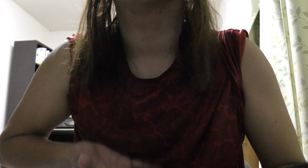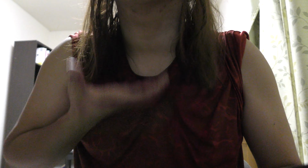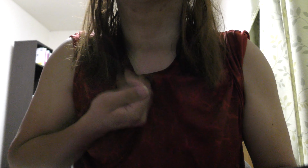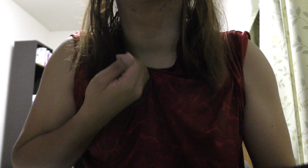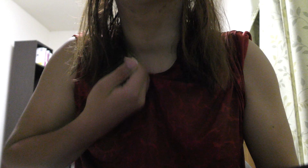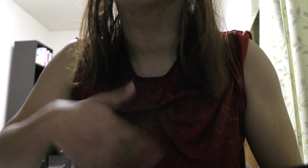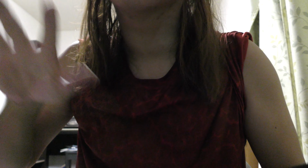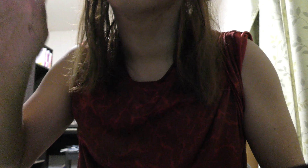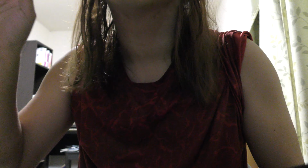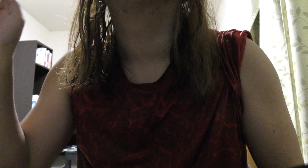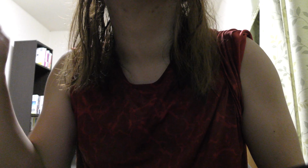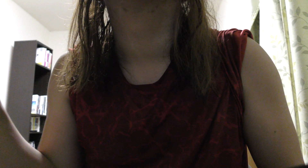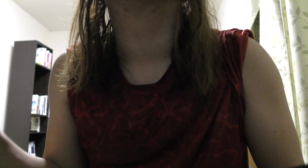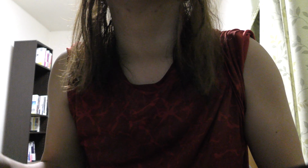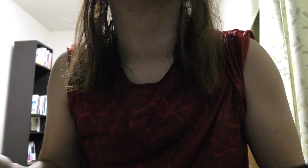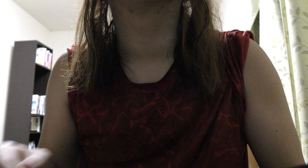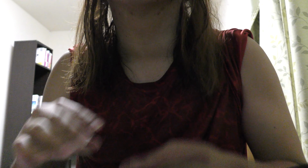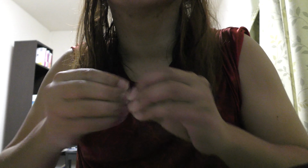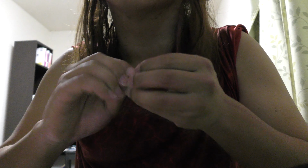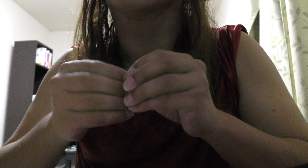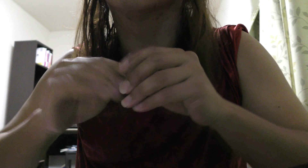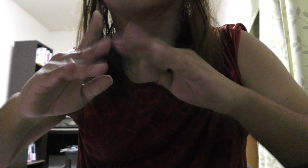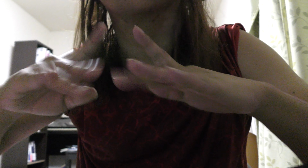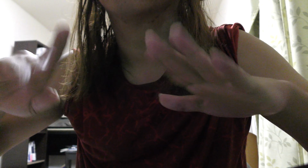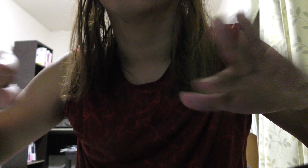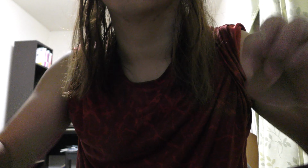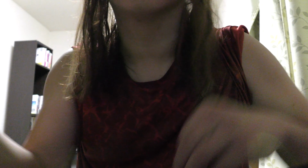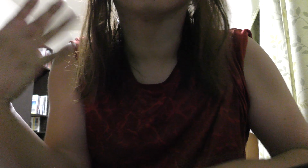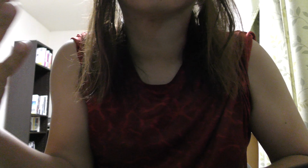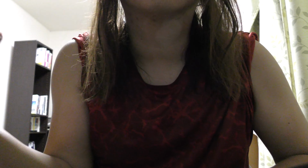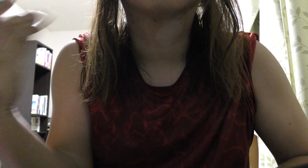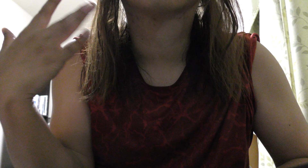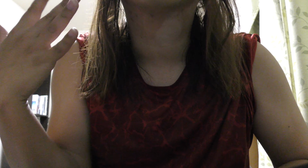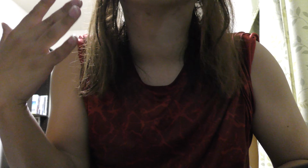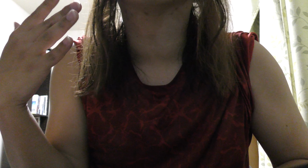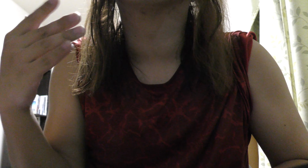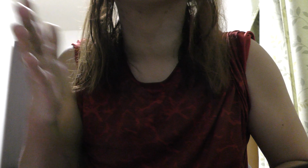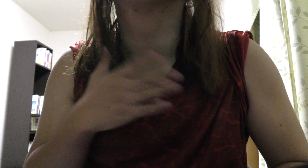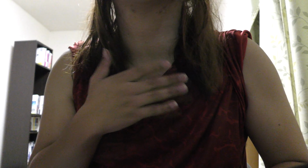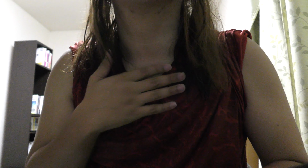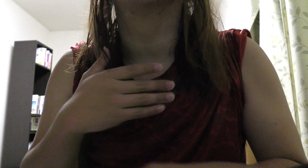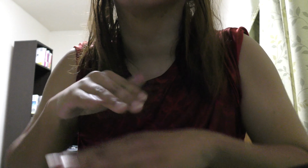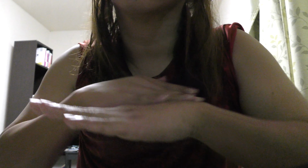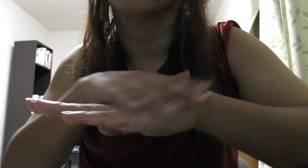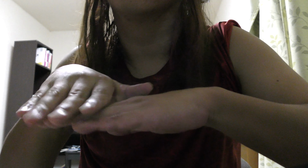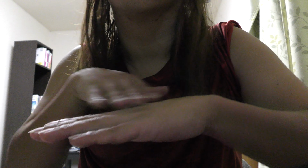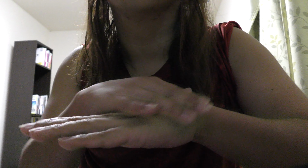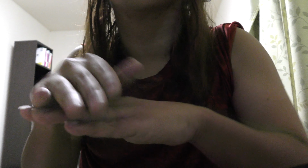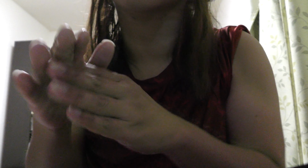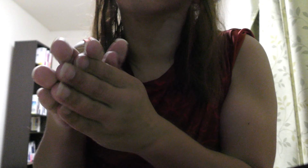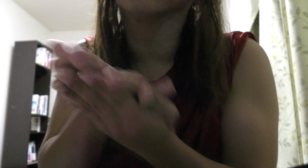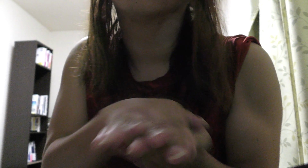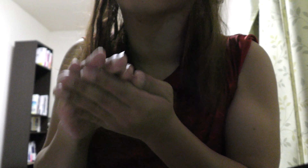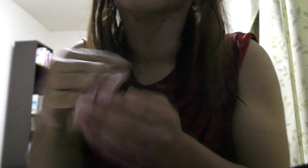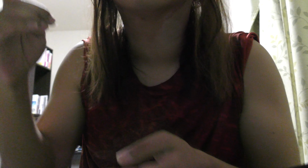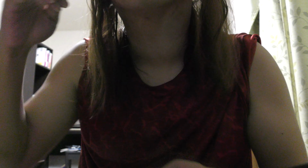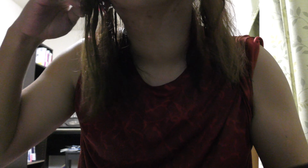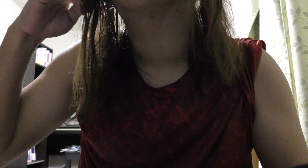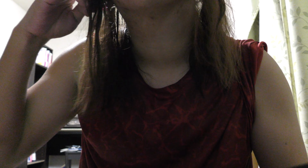trust, The love should see a color, crucify my love, if